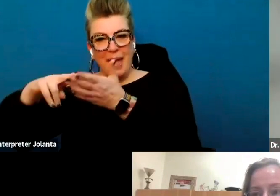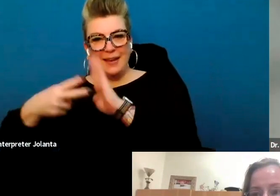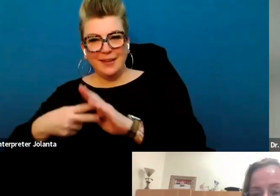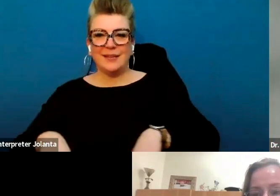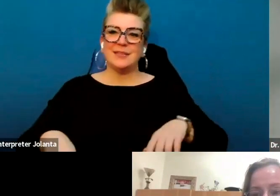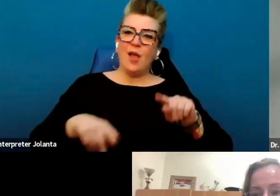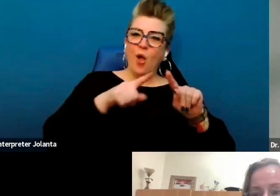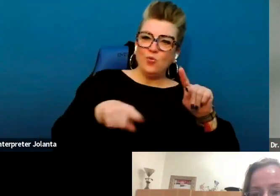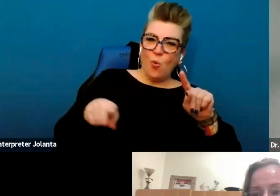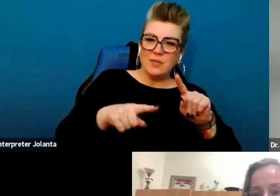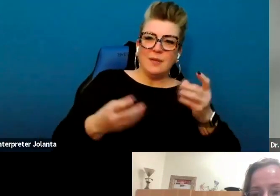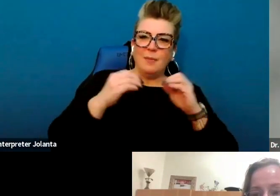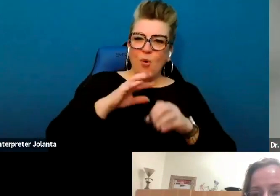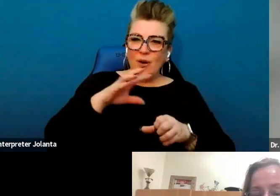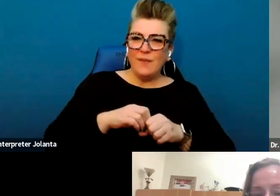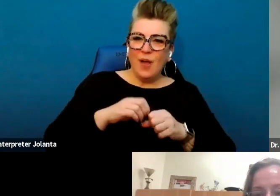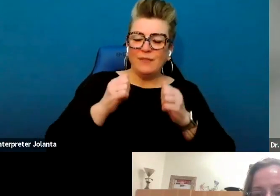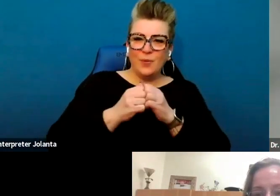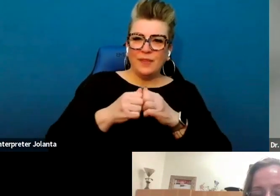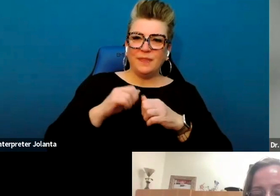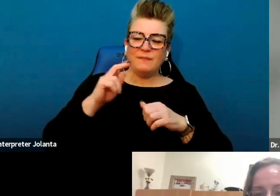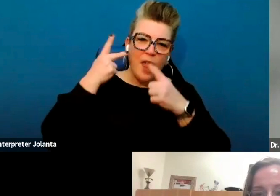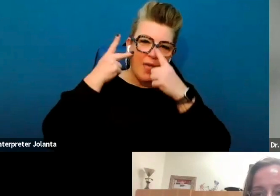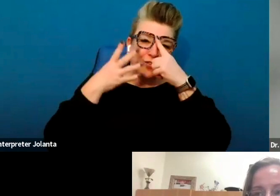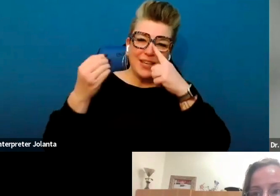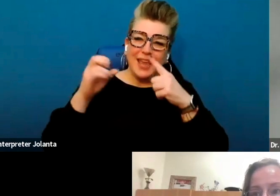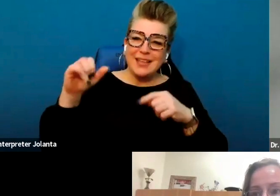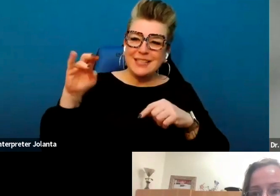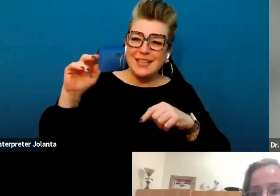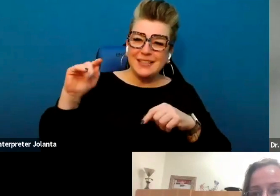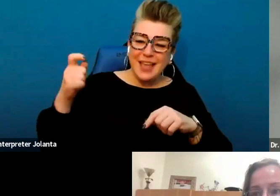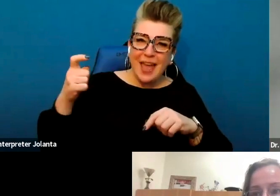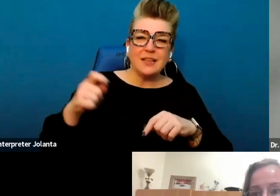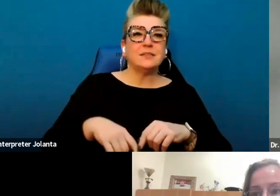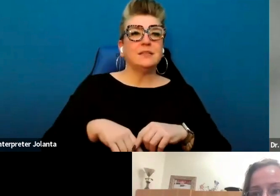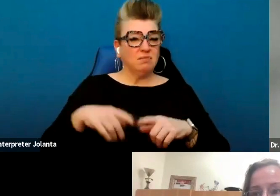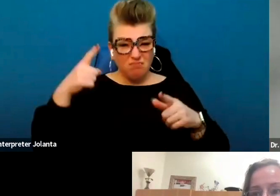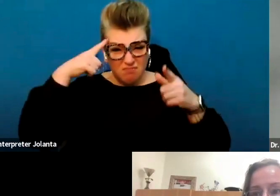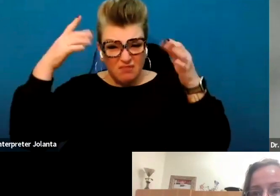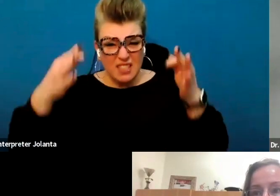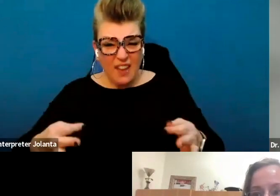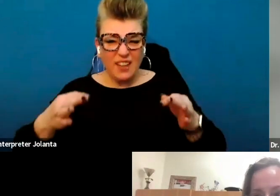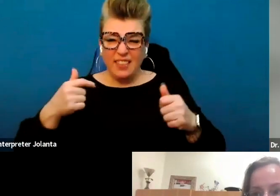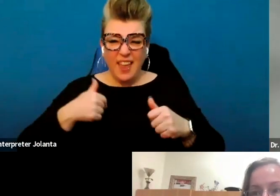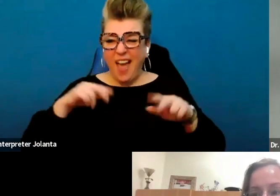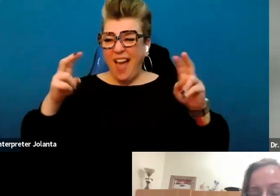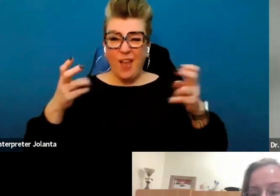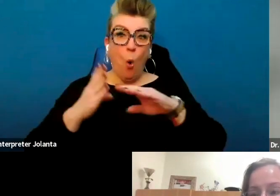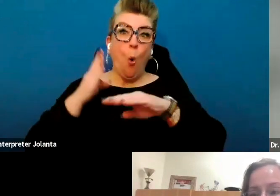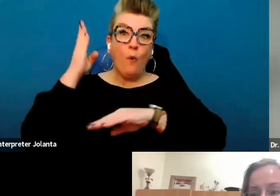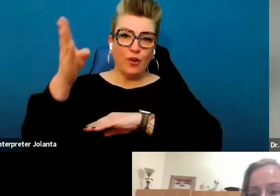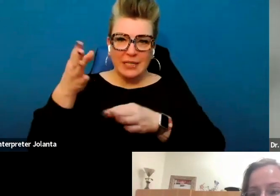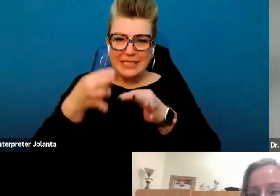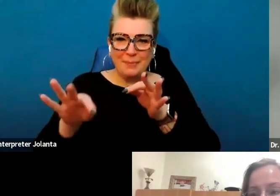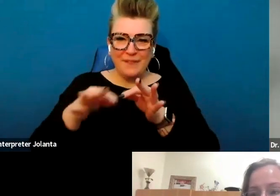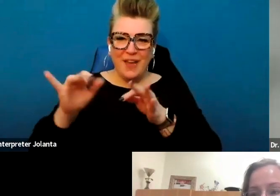more involved in phonology and syntax. Definitely an oversimplification. I